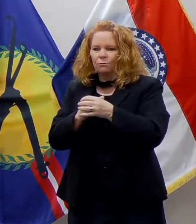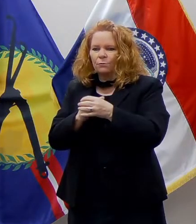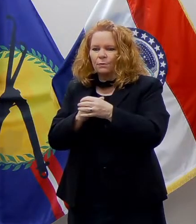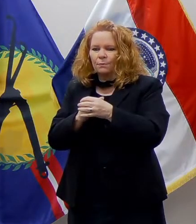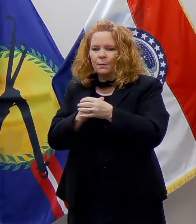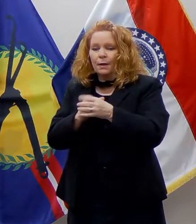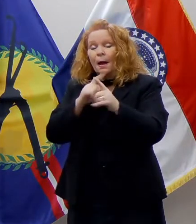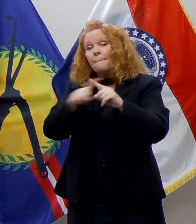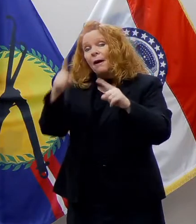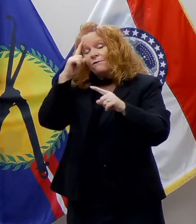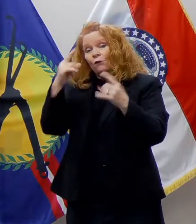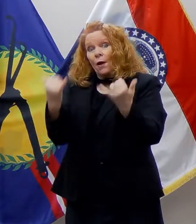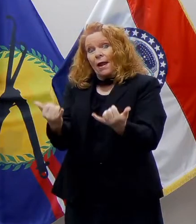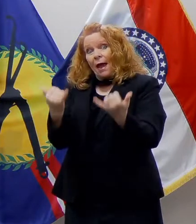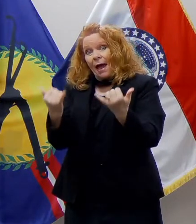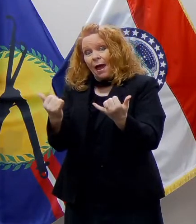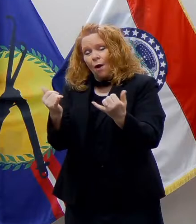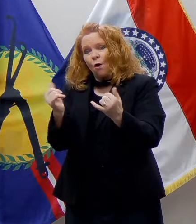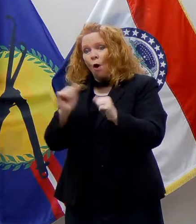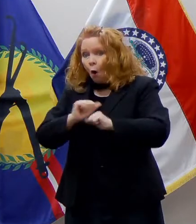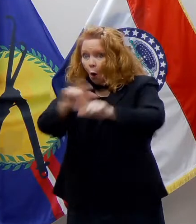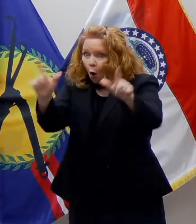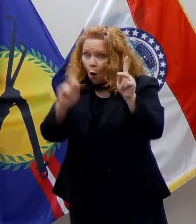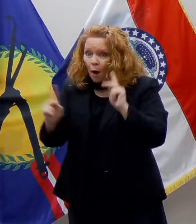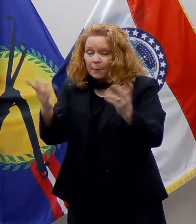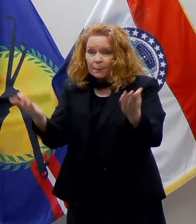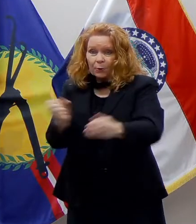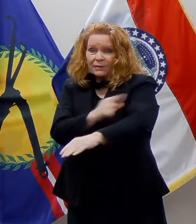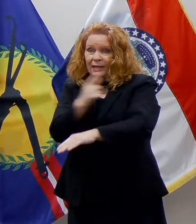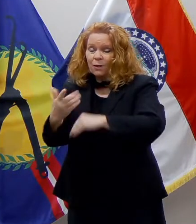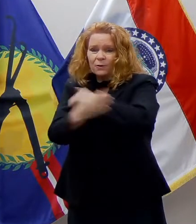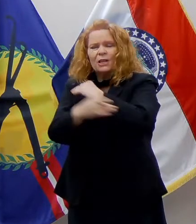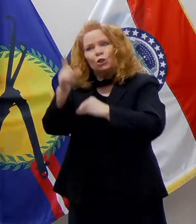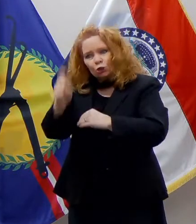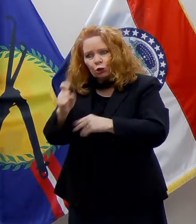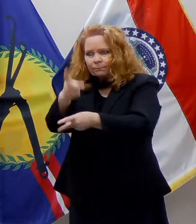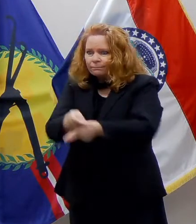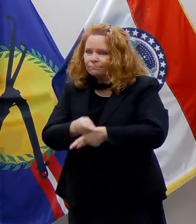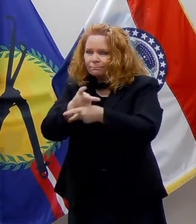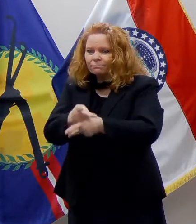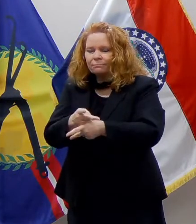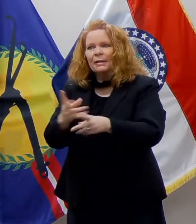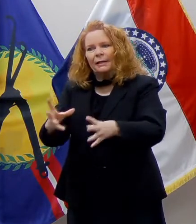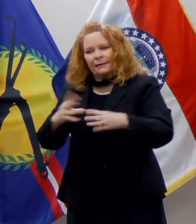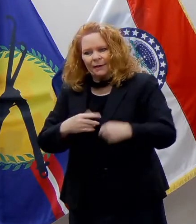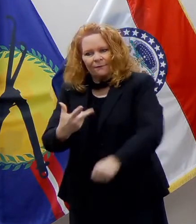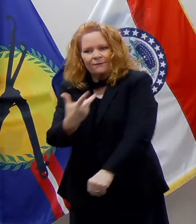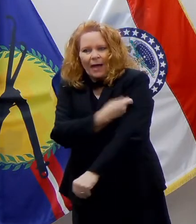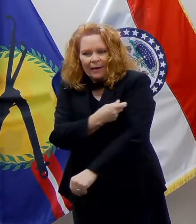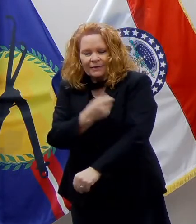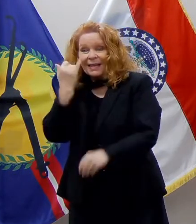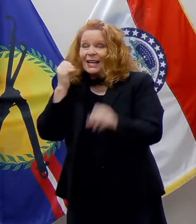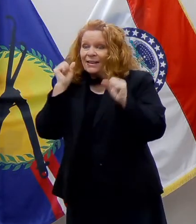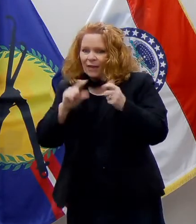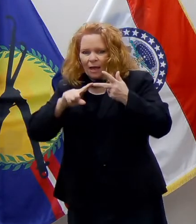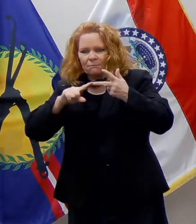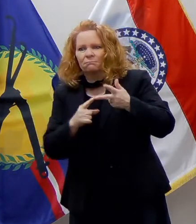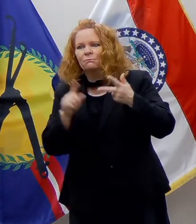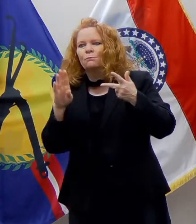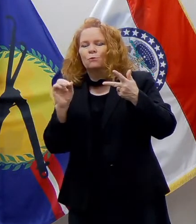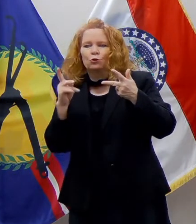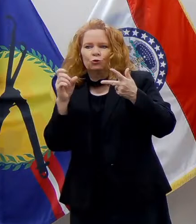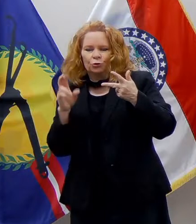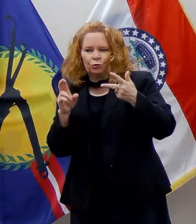meantime, everyone in St. Louis County should take precautions, should get vaccinated, and if you're eligible, get a booster, and